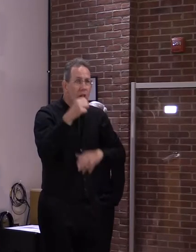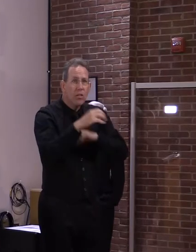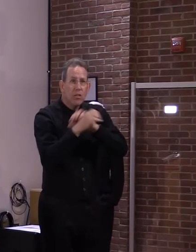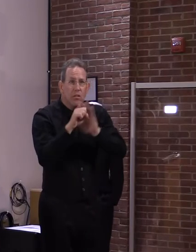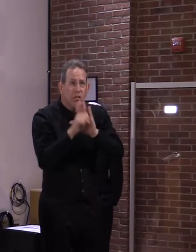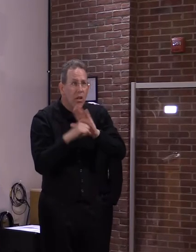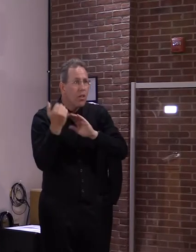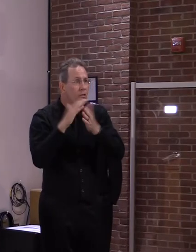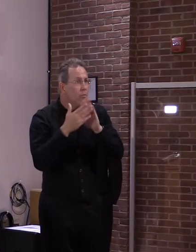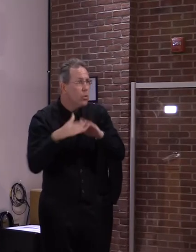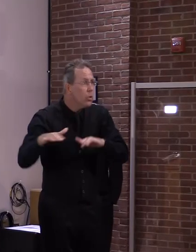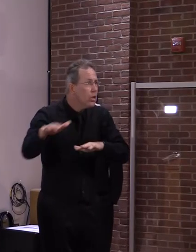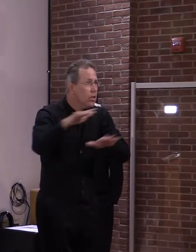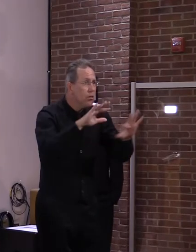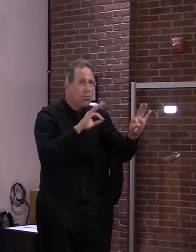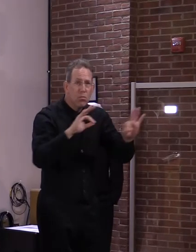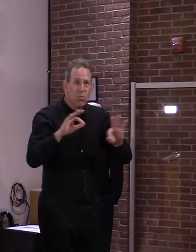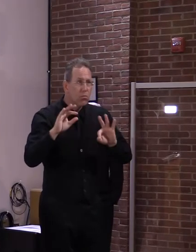So